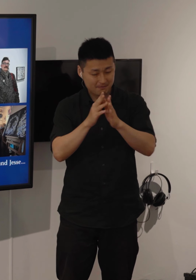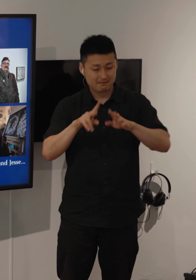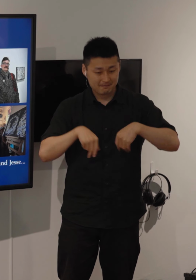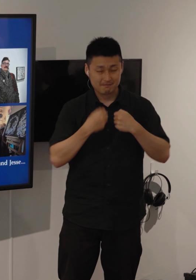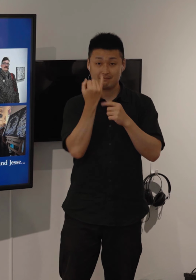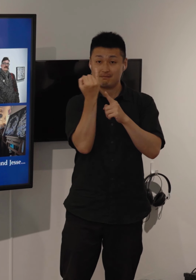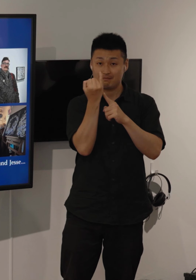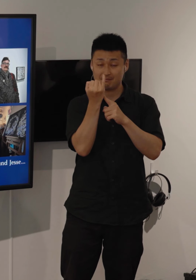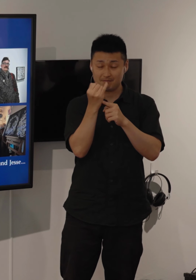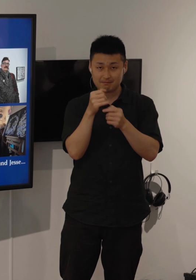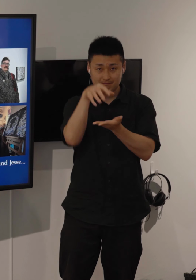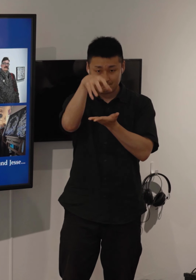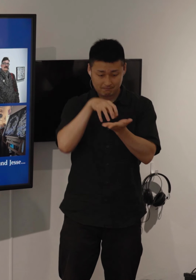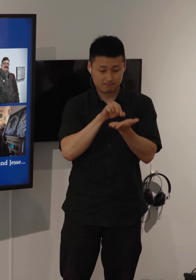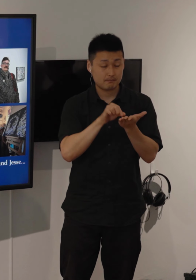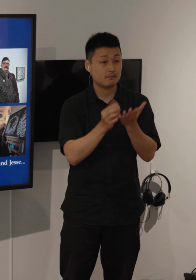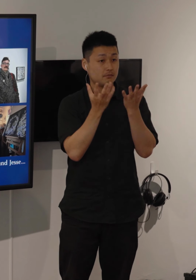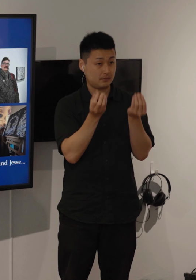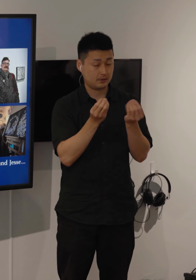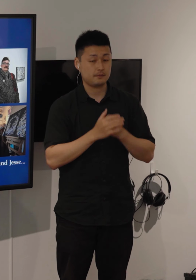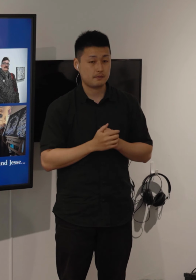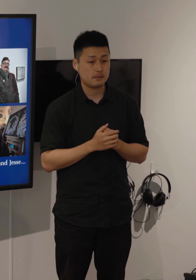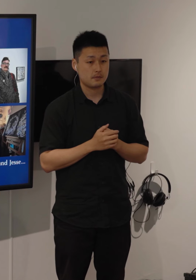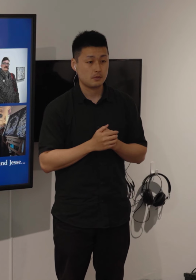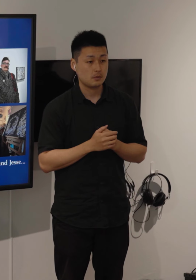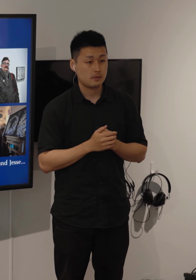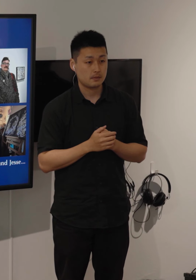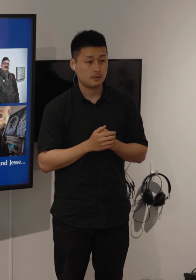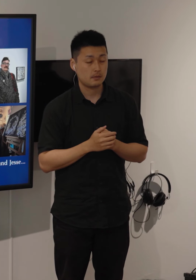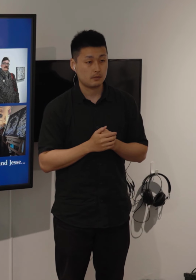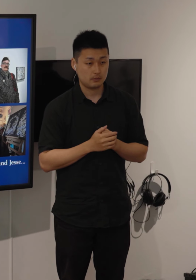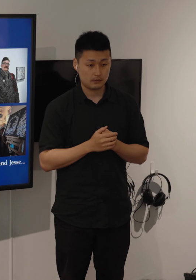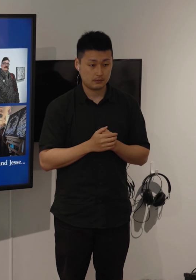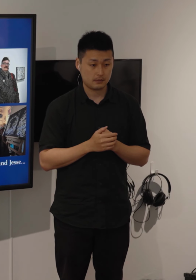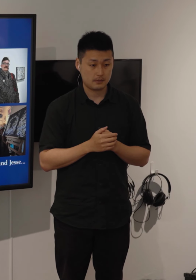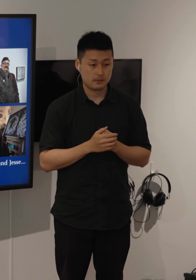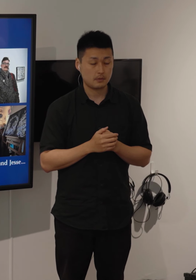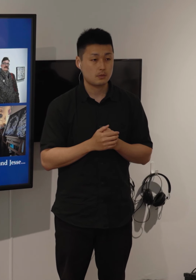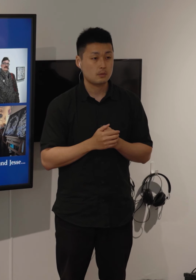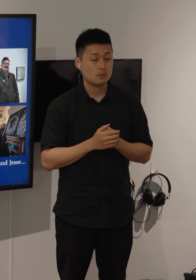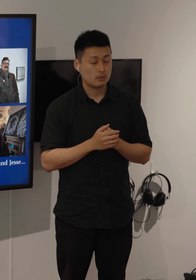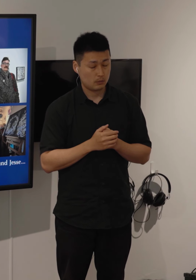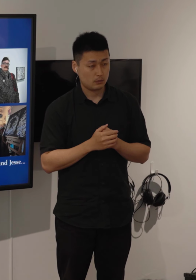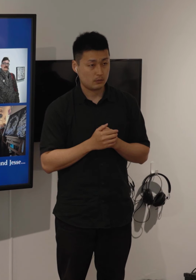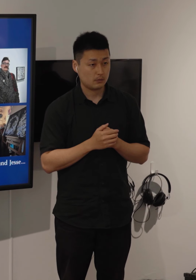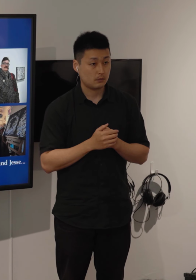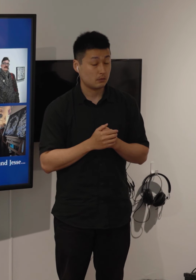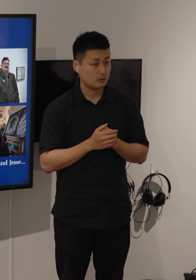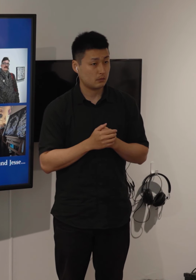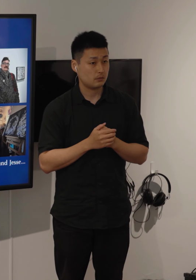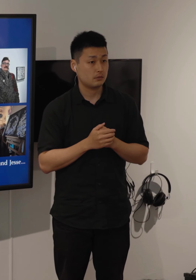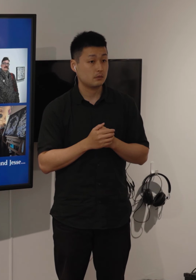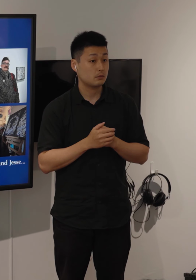the dresses on top of them. And when you look at the drawings, there's these beautiful, delicate pencil marks that make